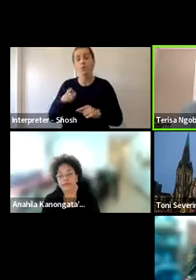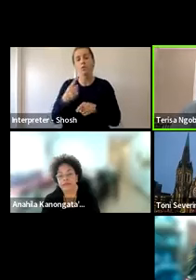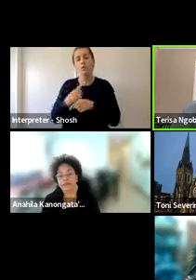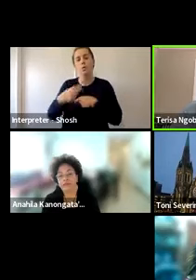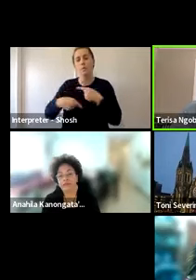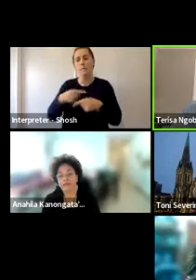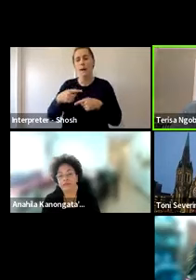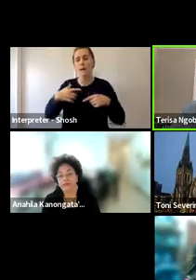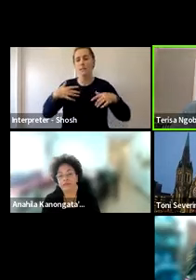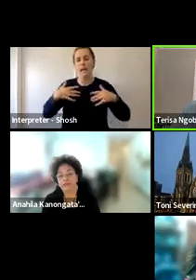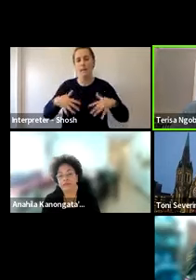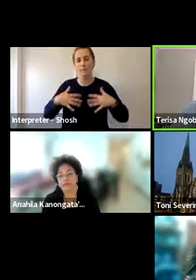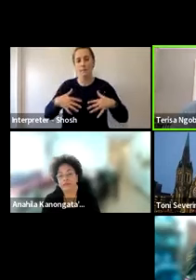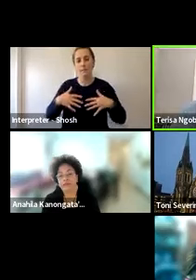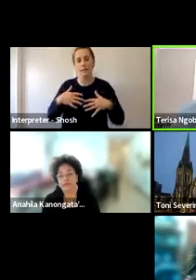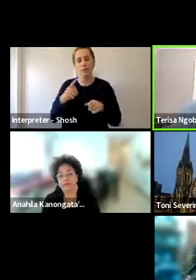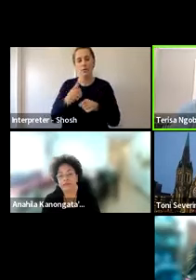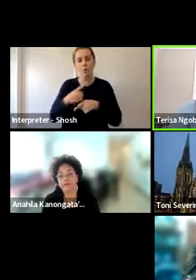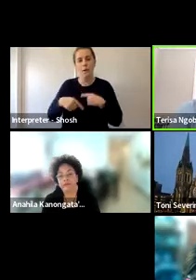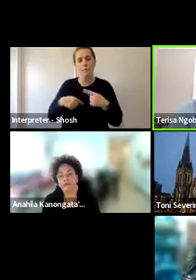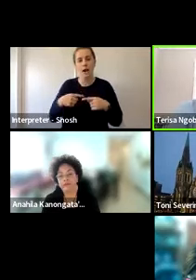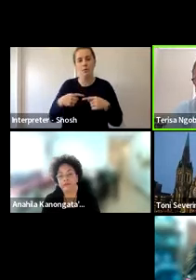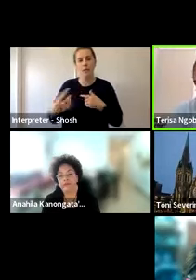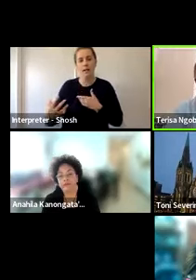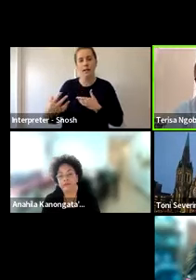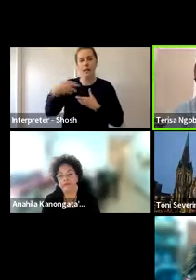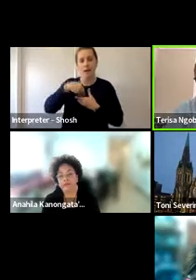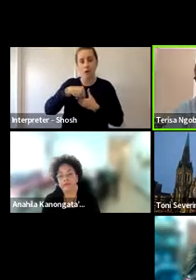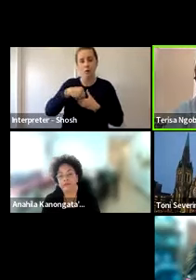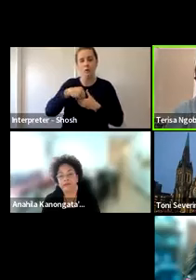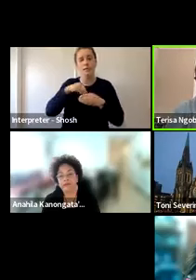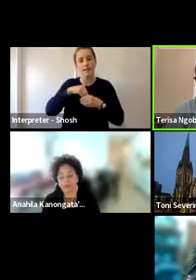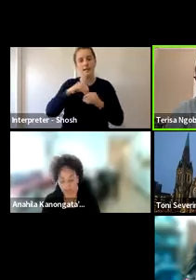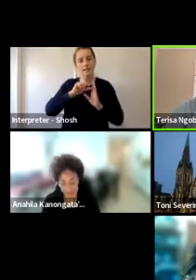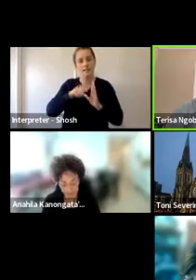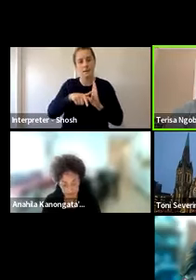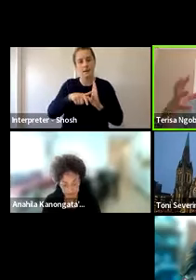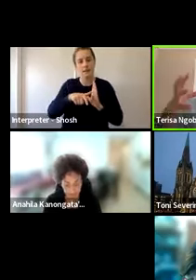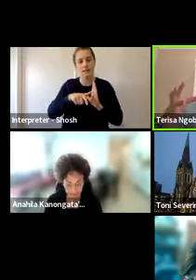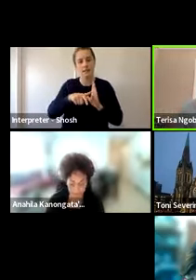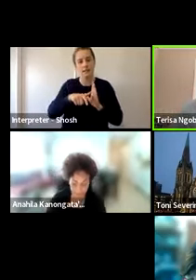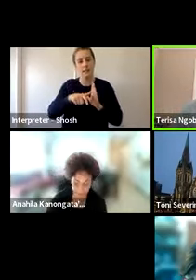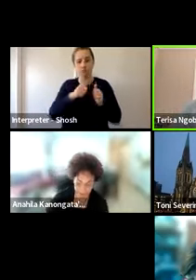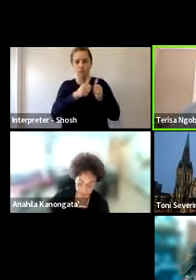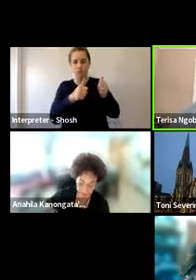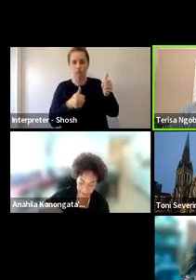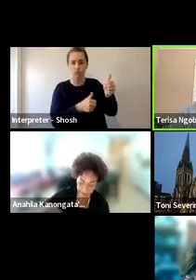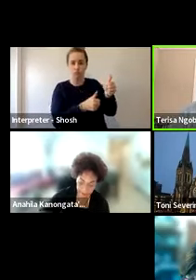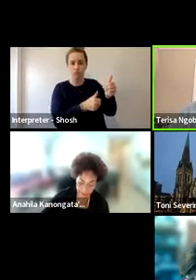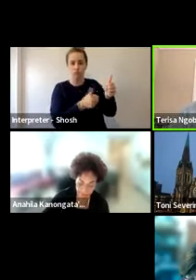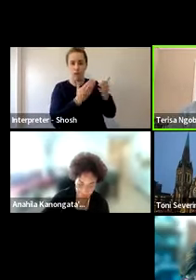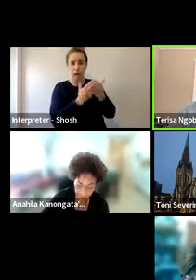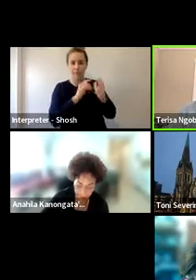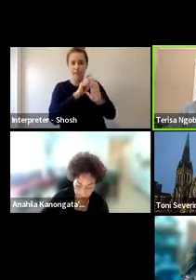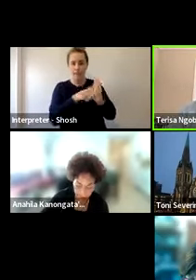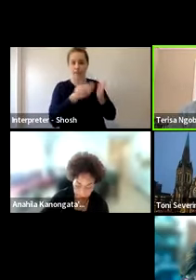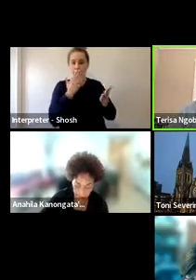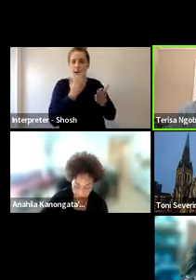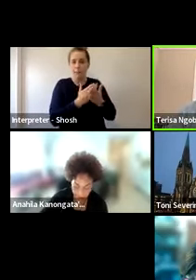about epilepsy in terms of being included in the disability, as a disability as well,